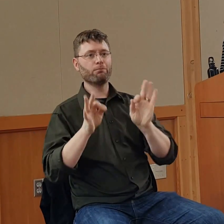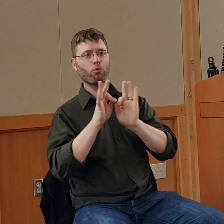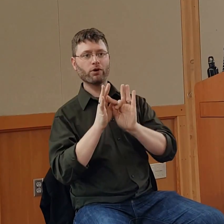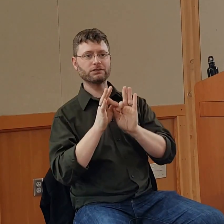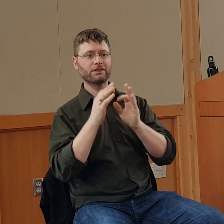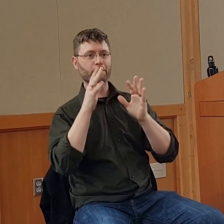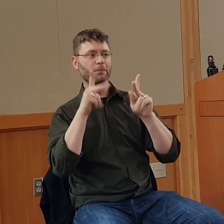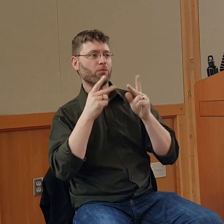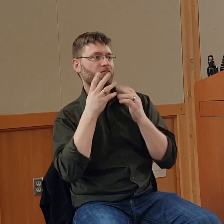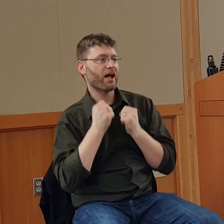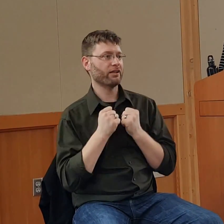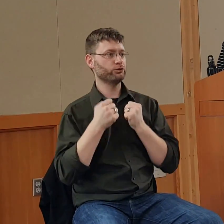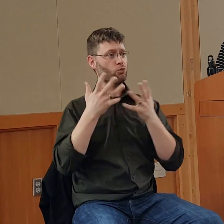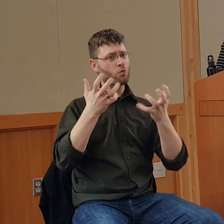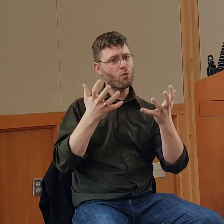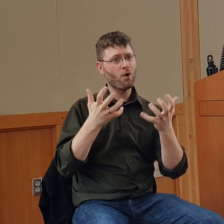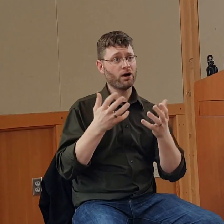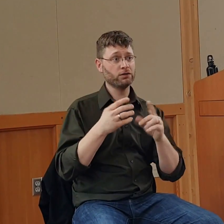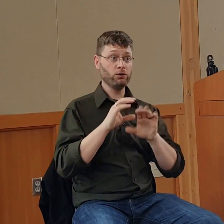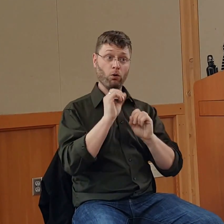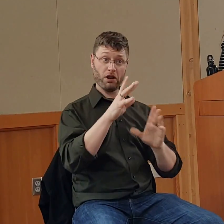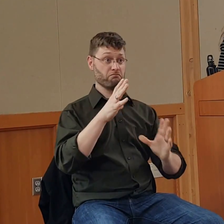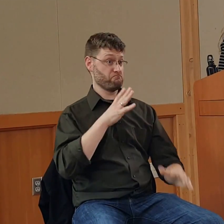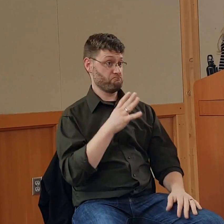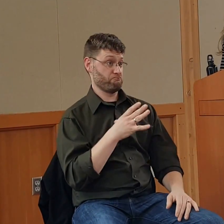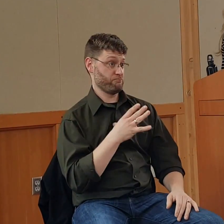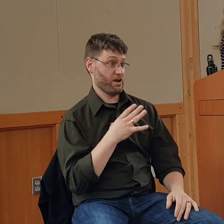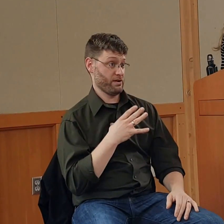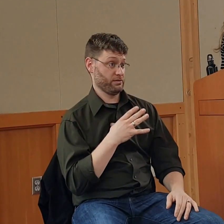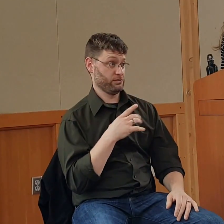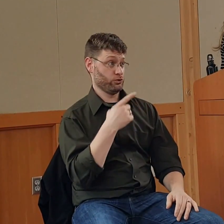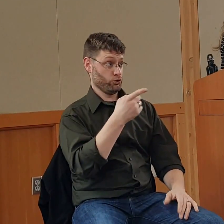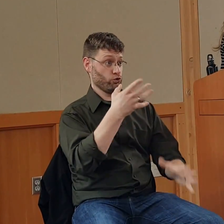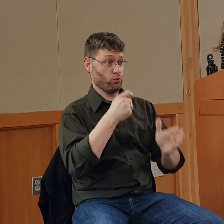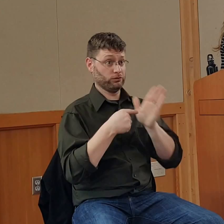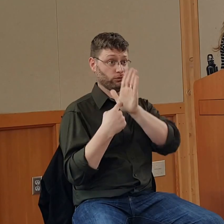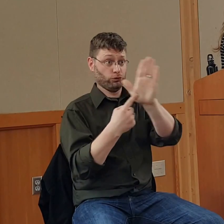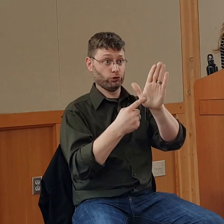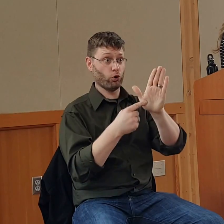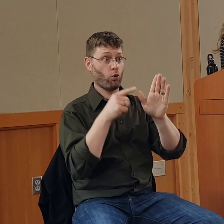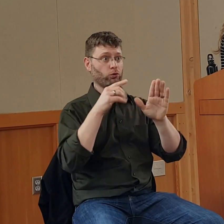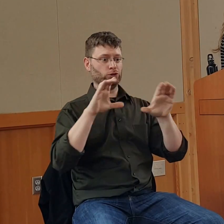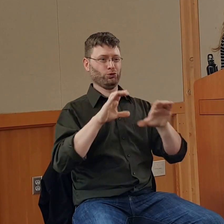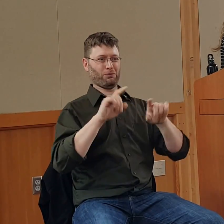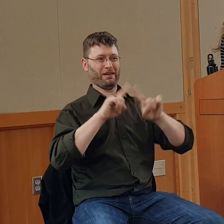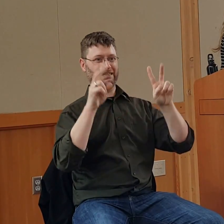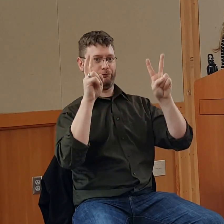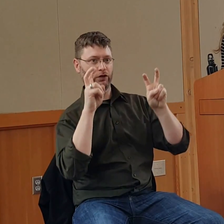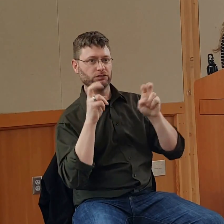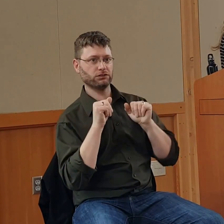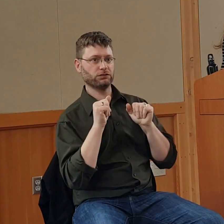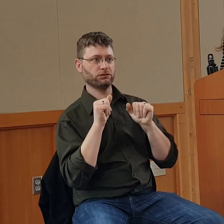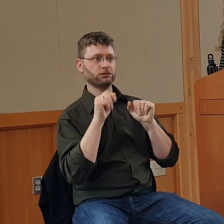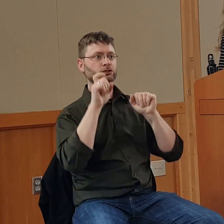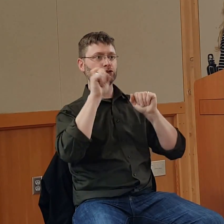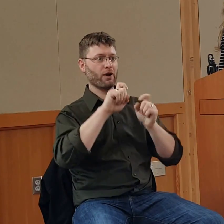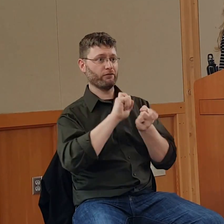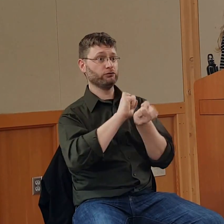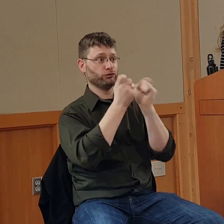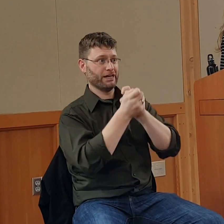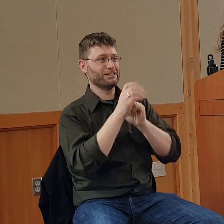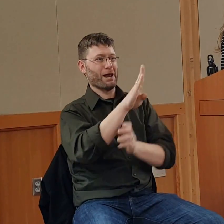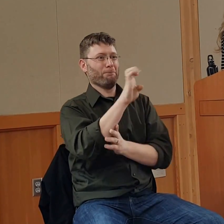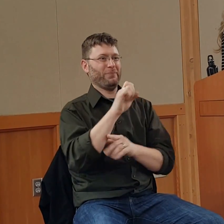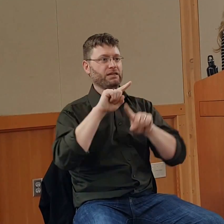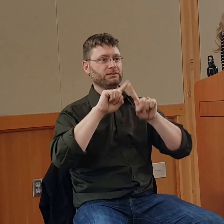I think people forget that in order to make a difference, we may have to do something different. And that only requires being open.